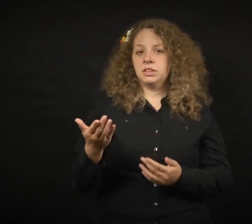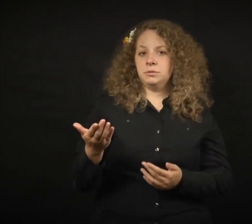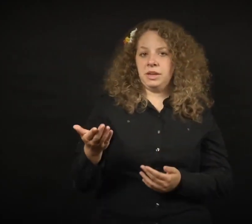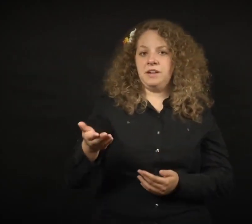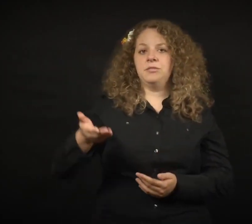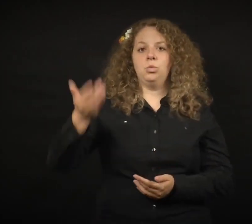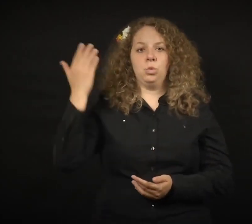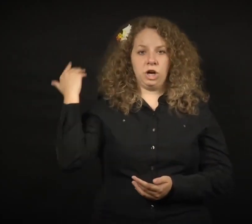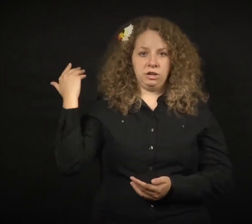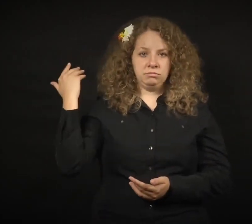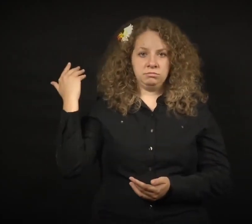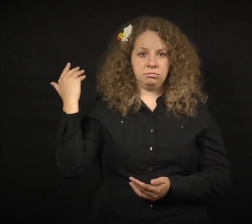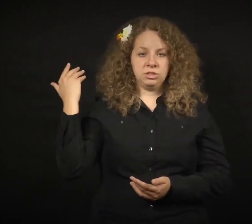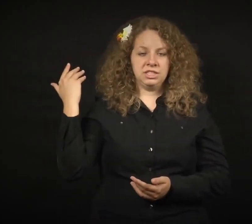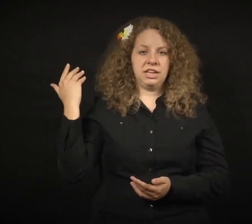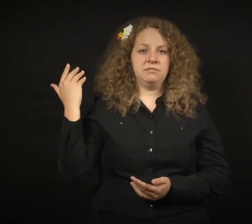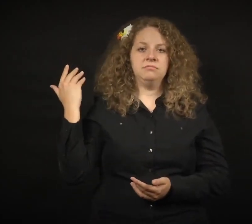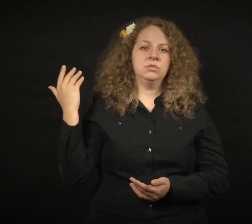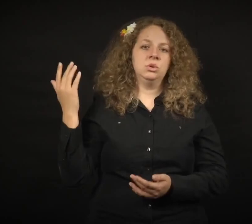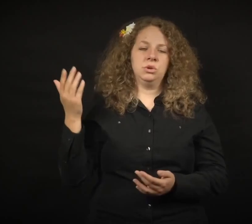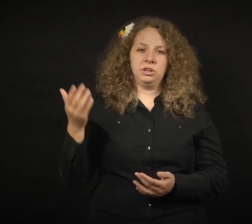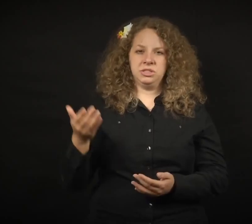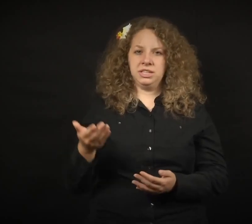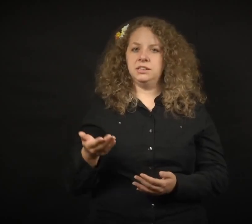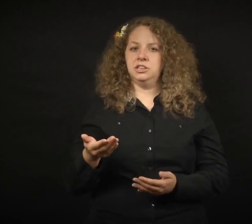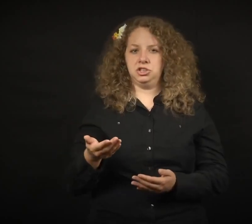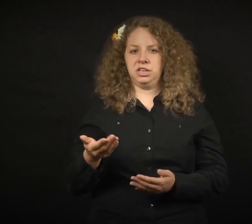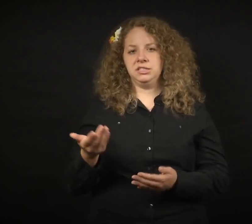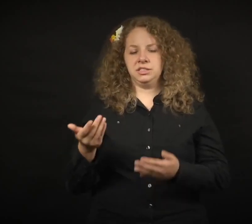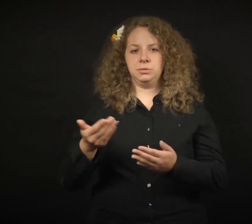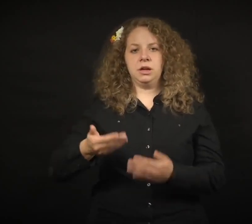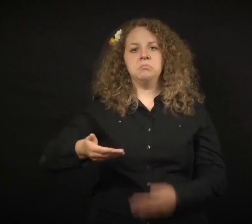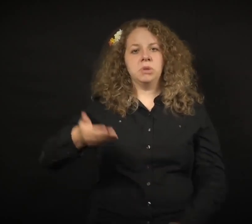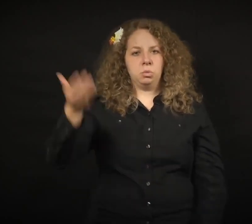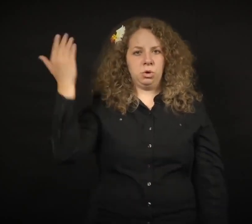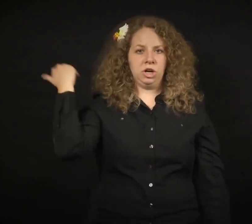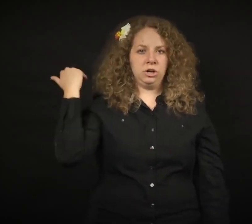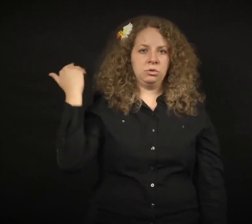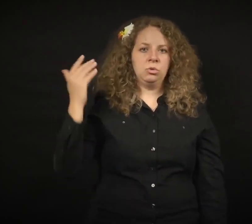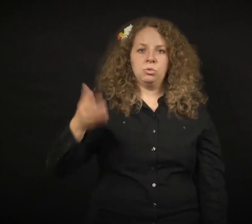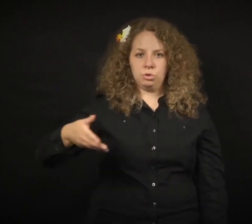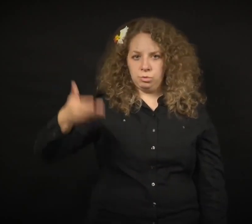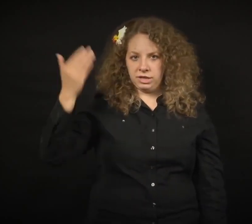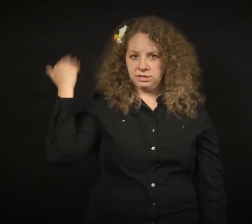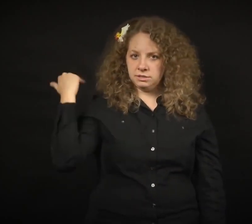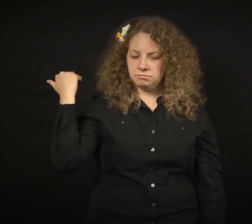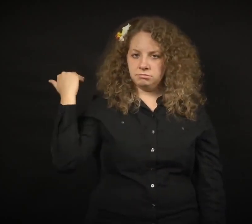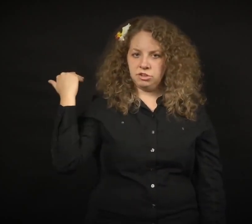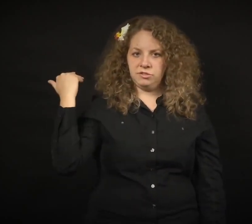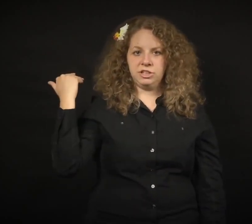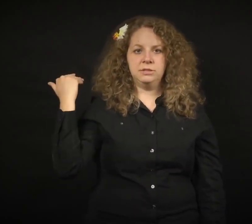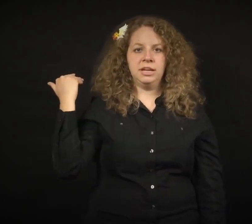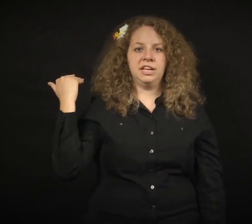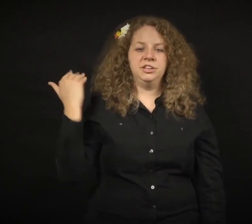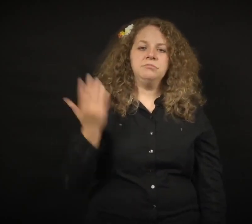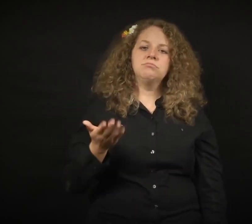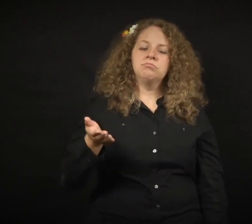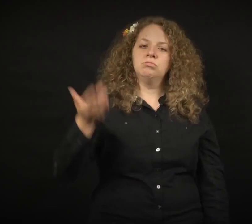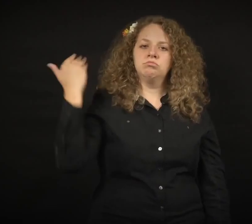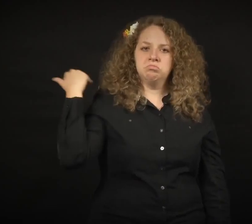Then we have were, once again, or you'll see it initialized as well, but were or was, referring to behind you.